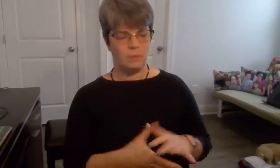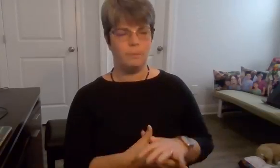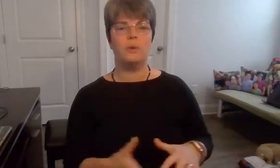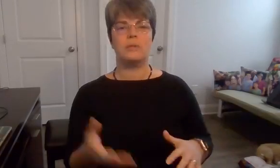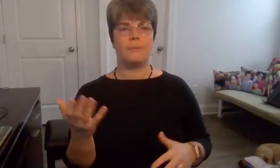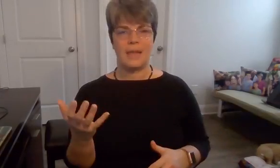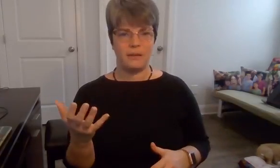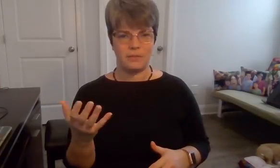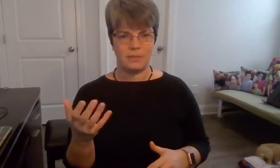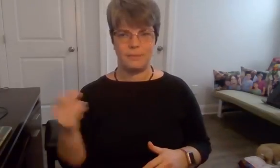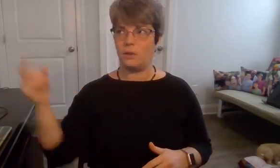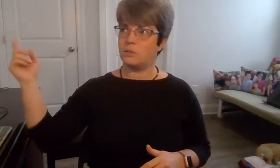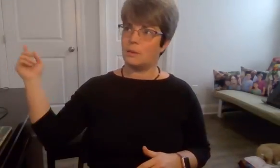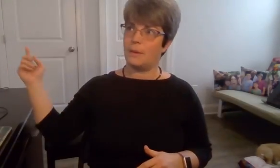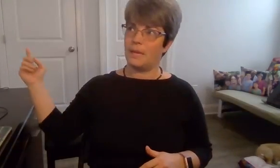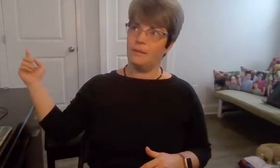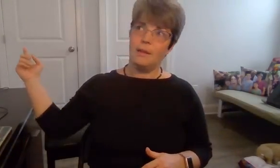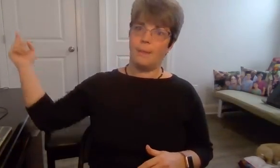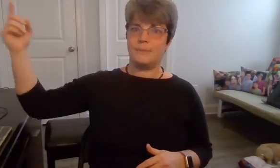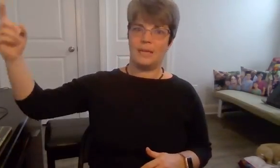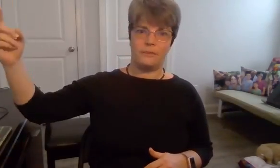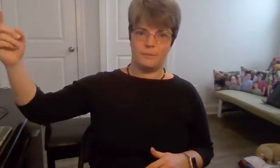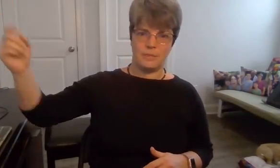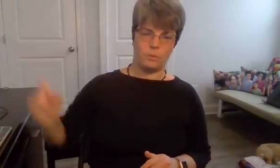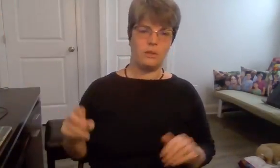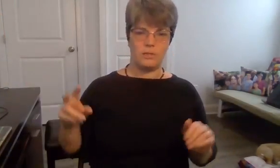pull something out of something, or somebody pops out from somewhere else, and you